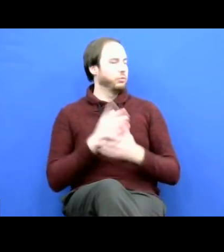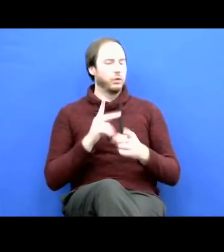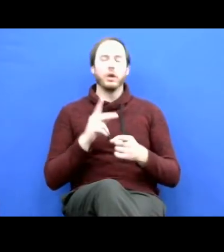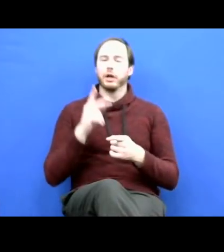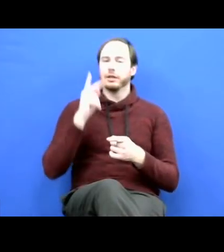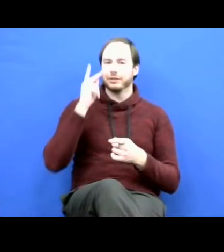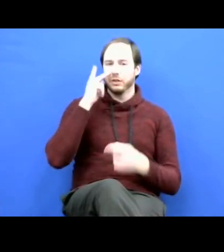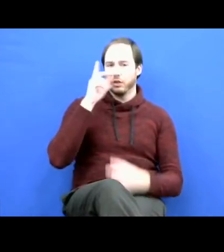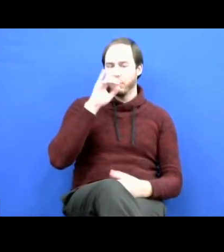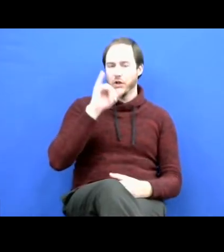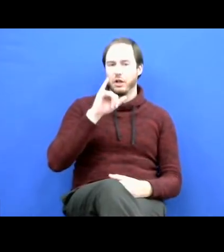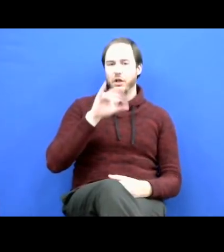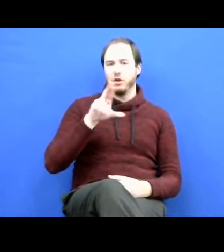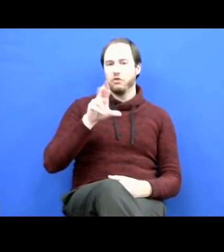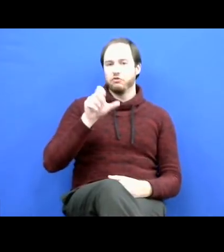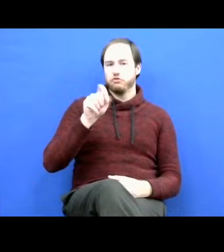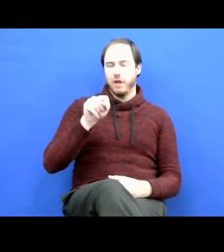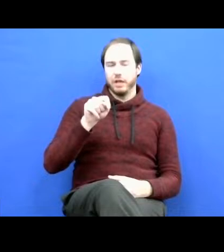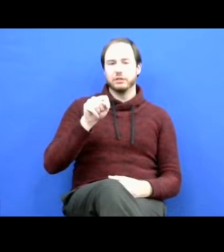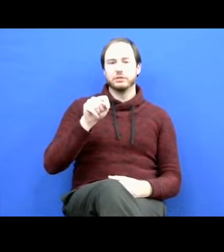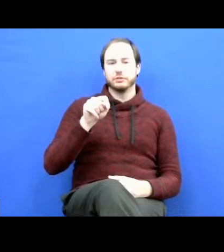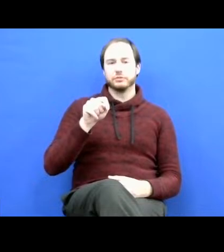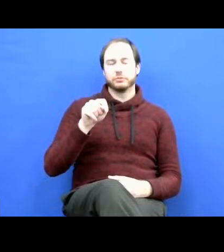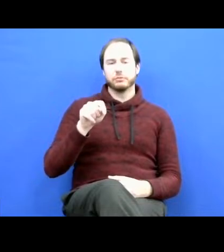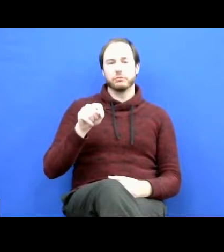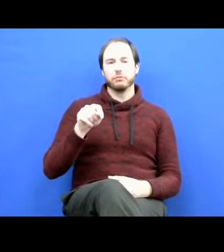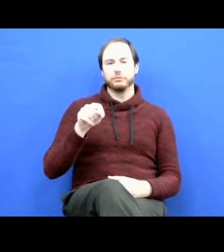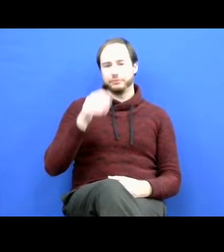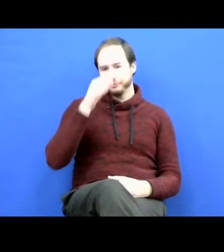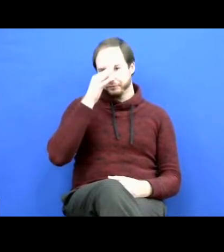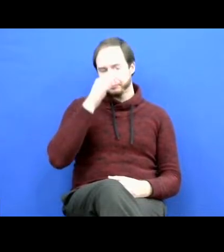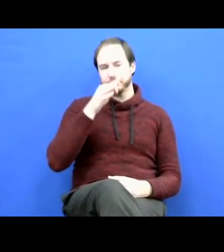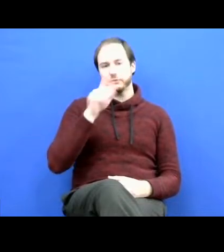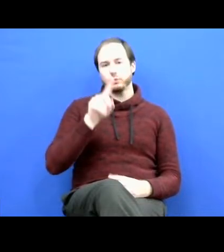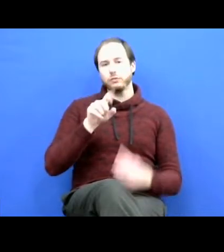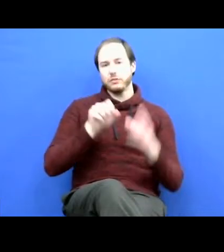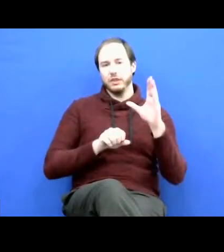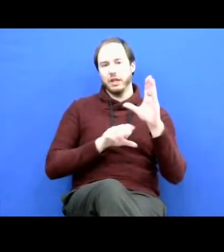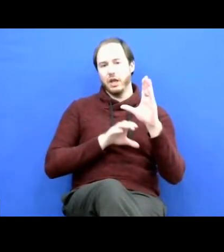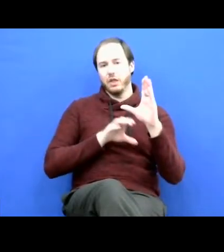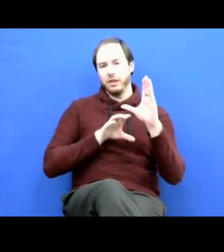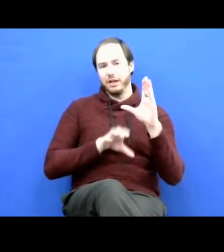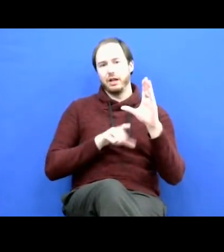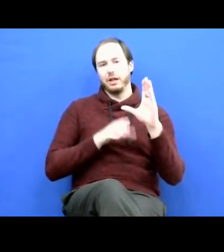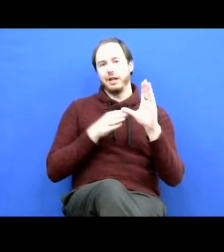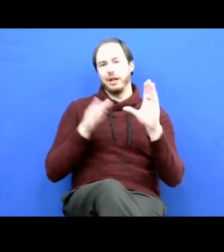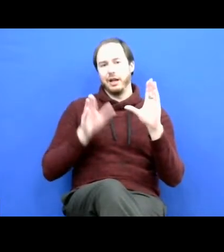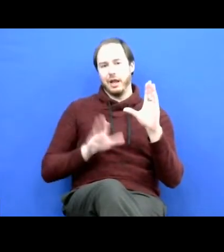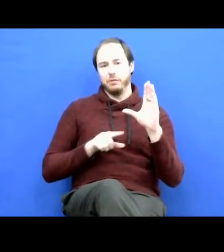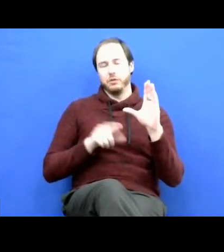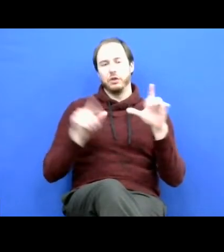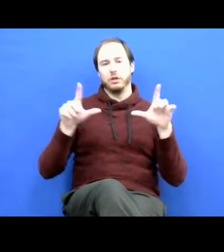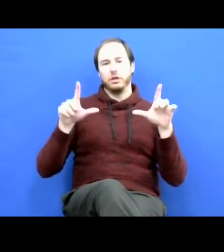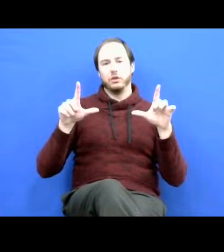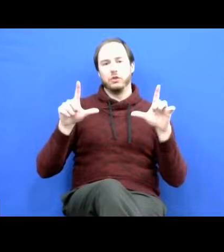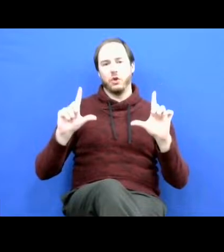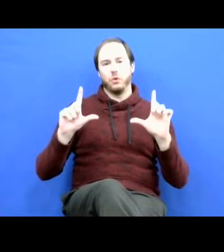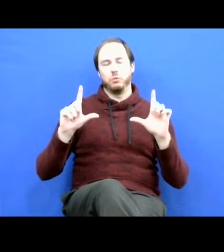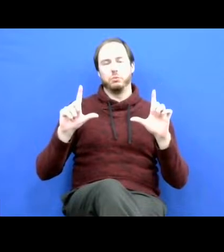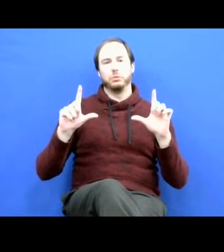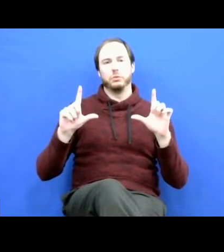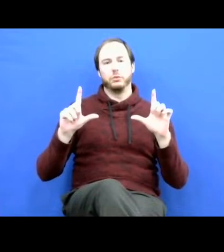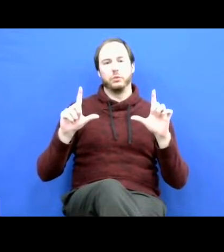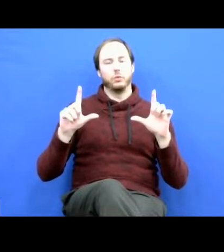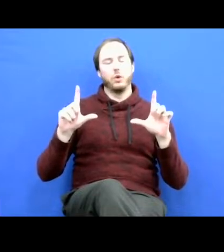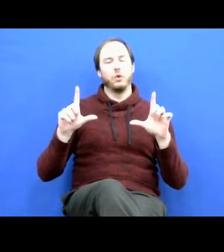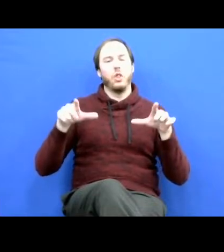looks like the crest is right about where the neighbor to the south is located. And so it's sloping down as you go